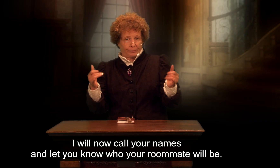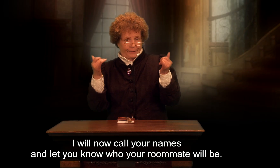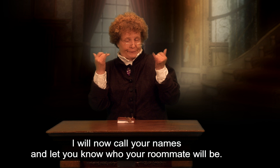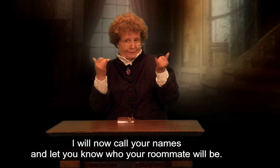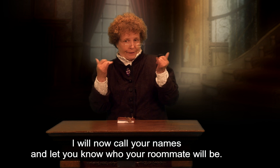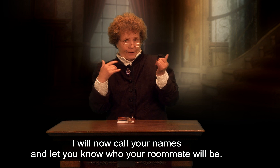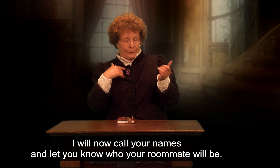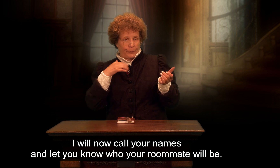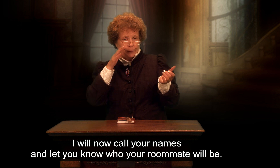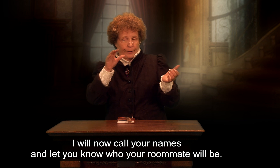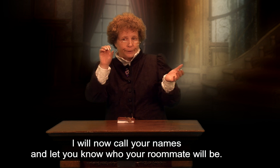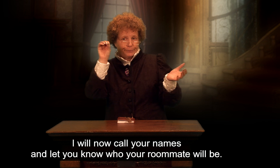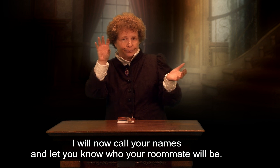I will now call your names